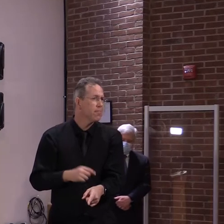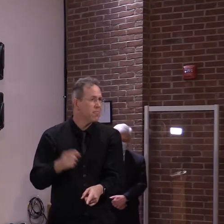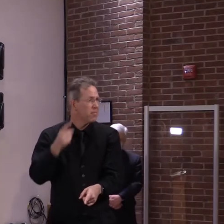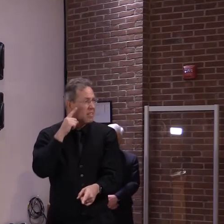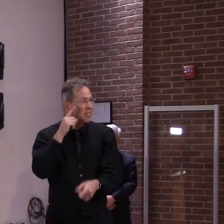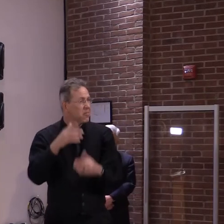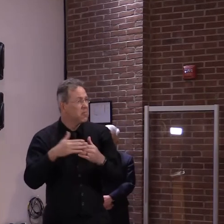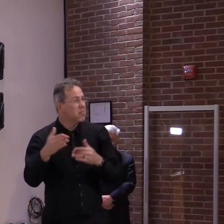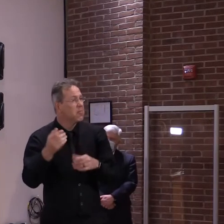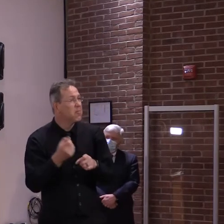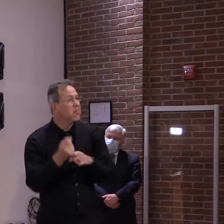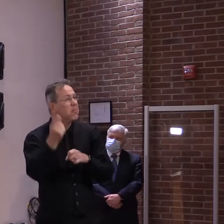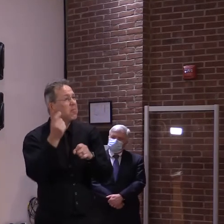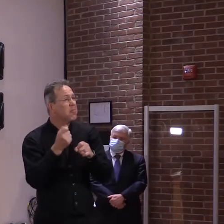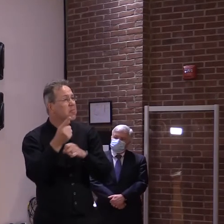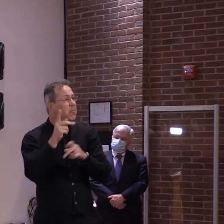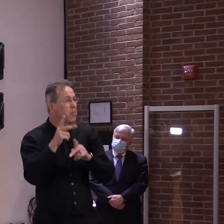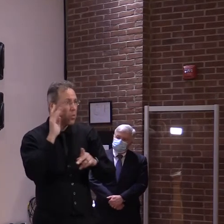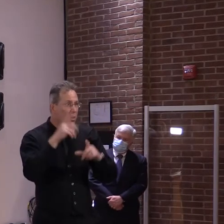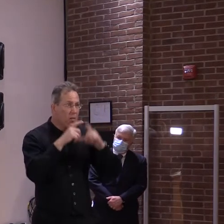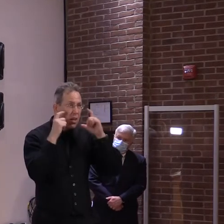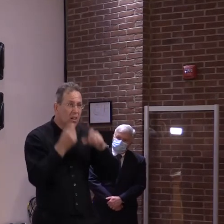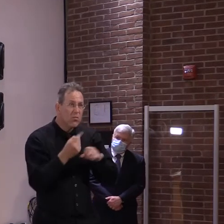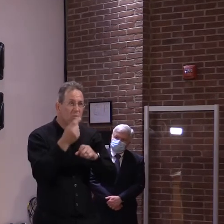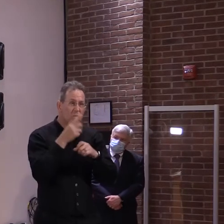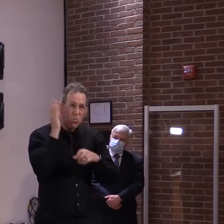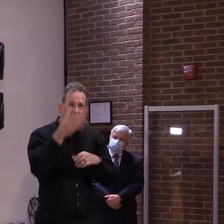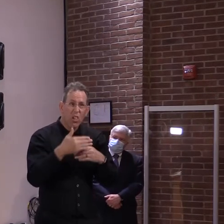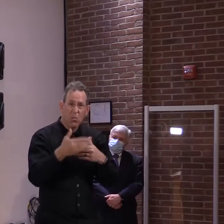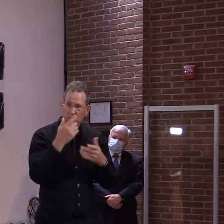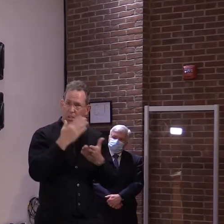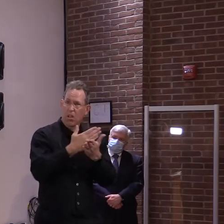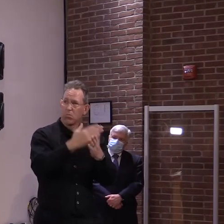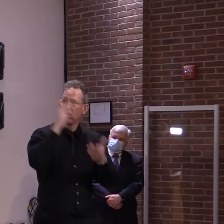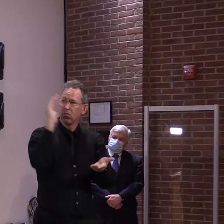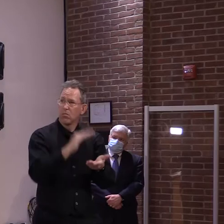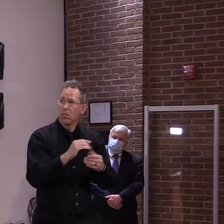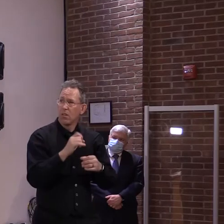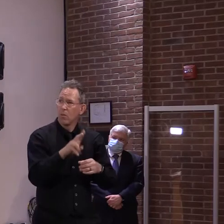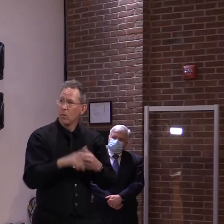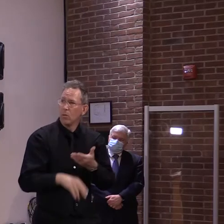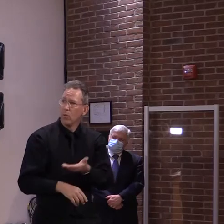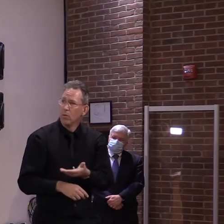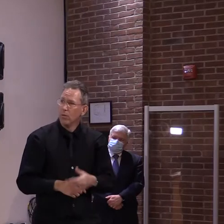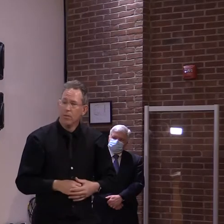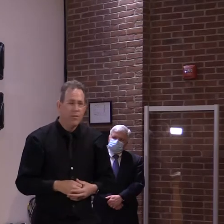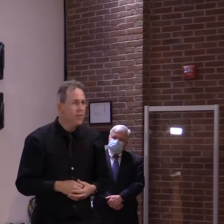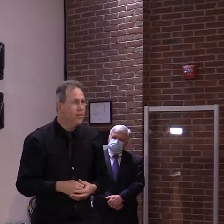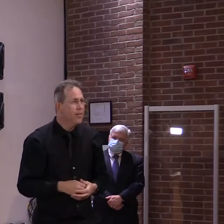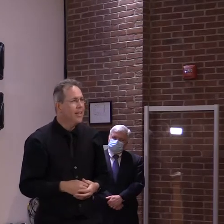on masks and distancing in traditional flu situations? You know,